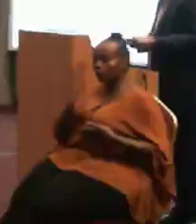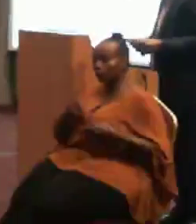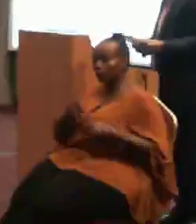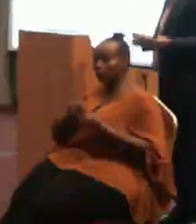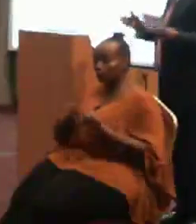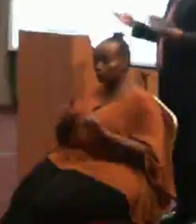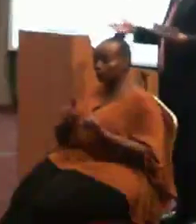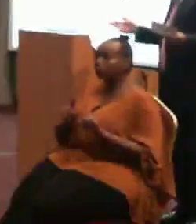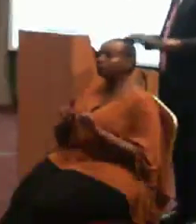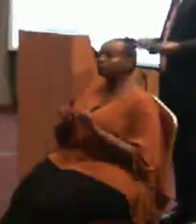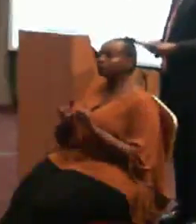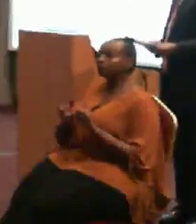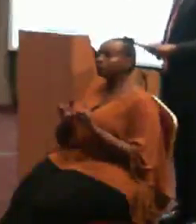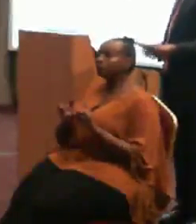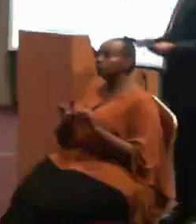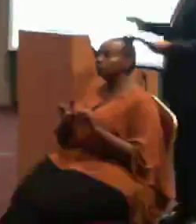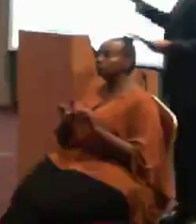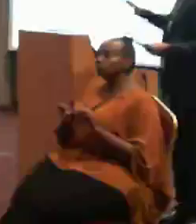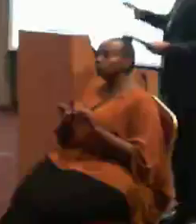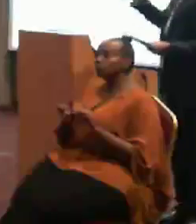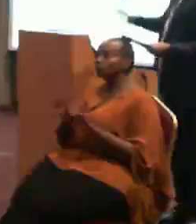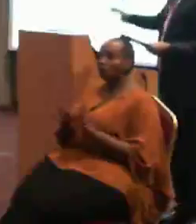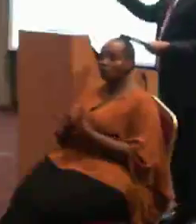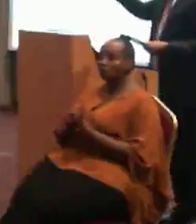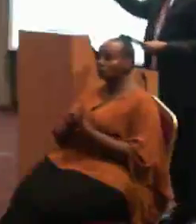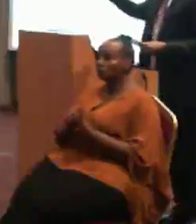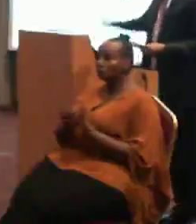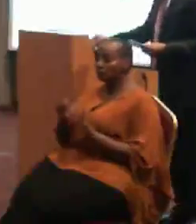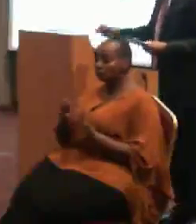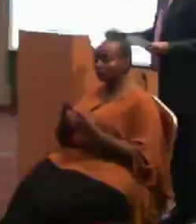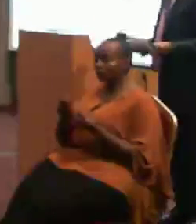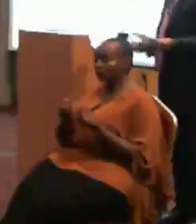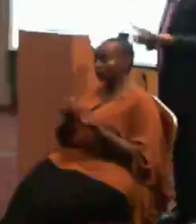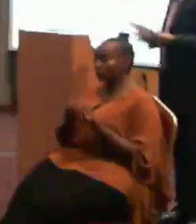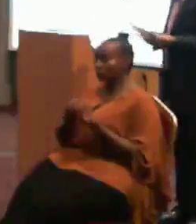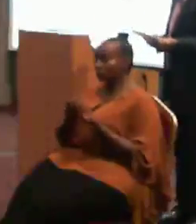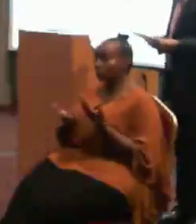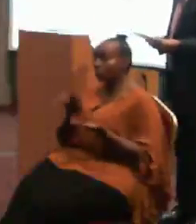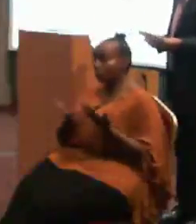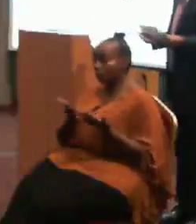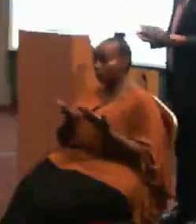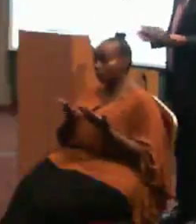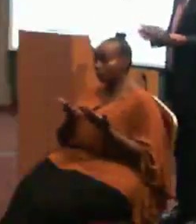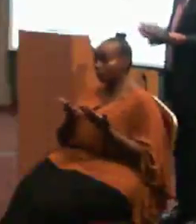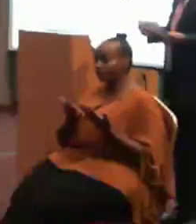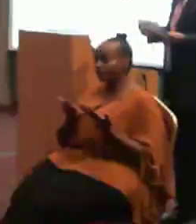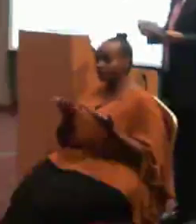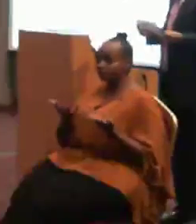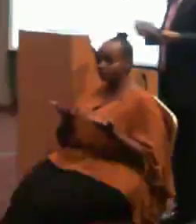revenue of Eskom. So by way of example, if something had to happen to Eskom tomorrow, the